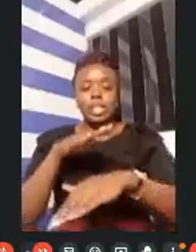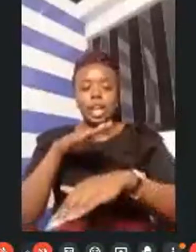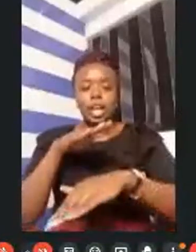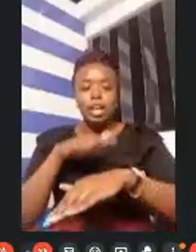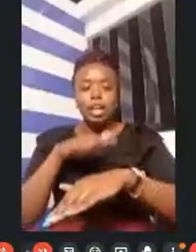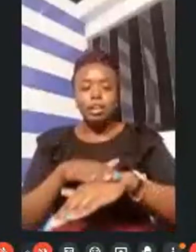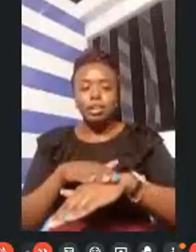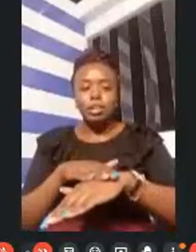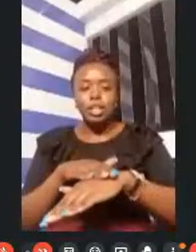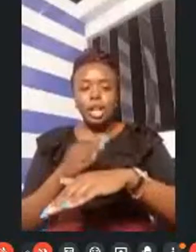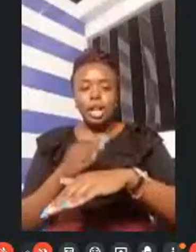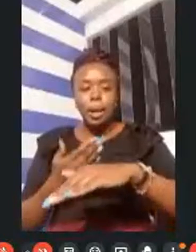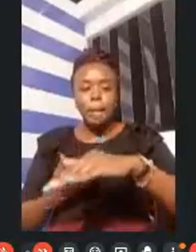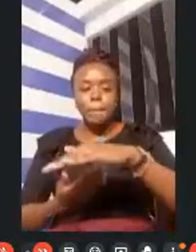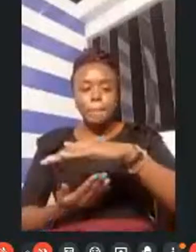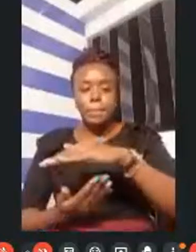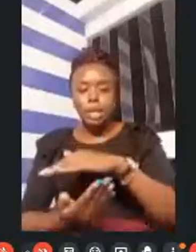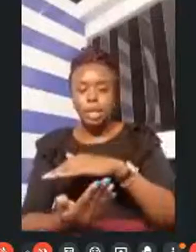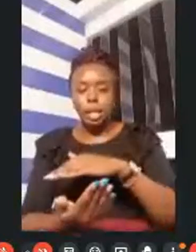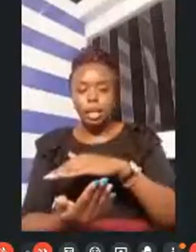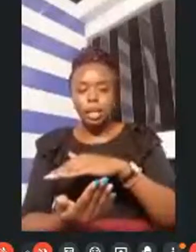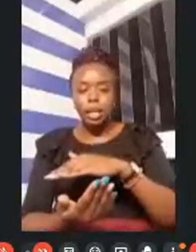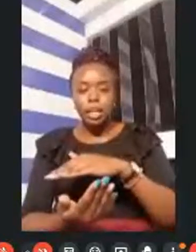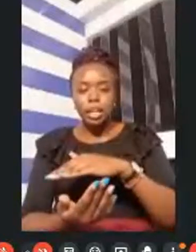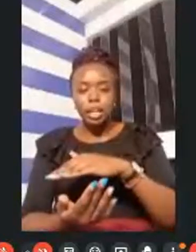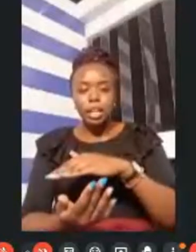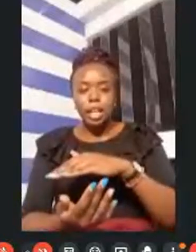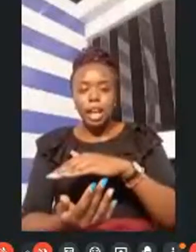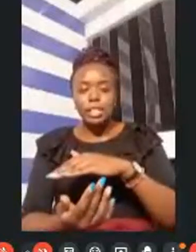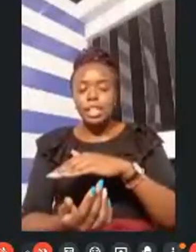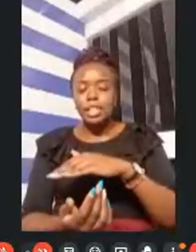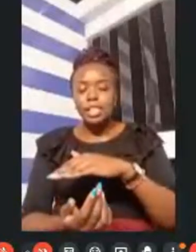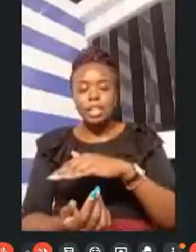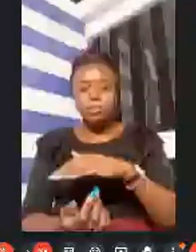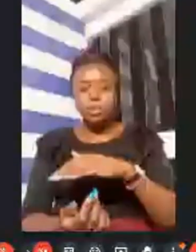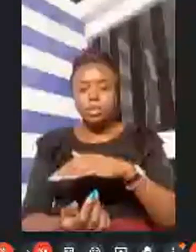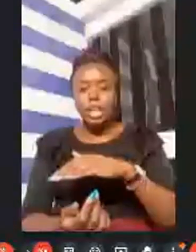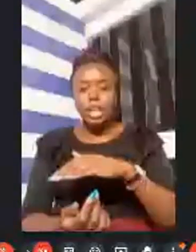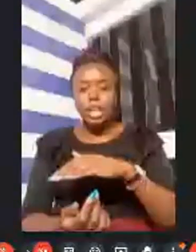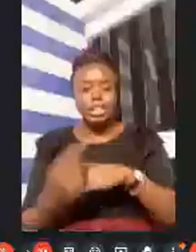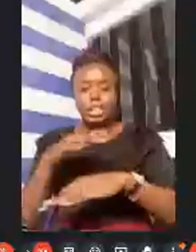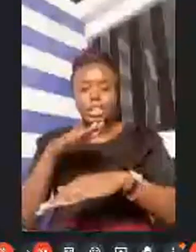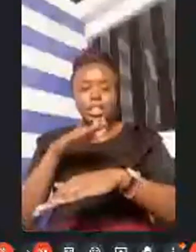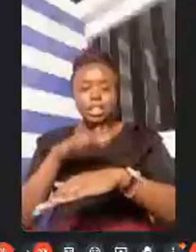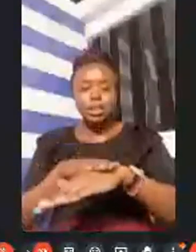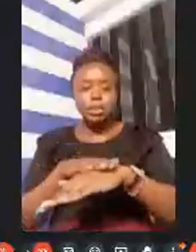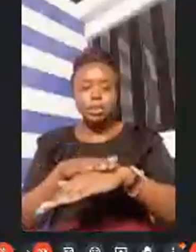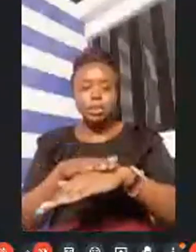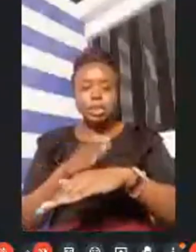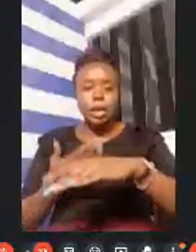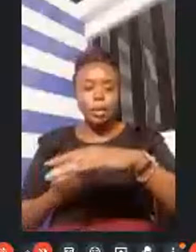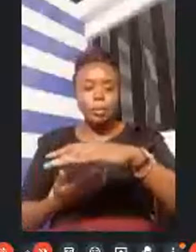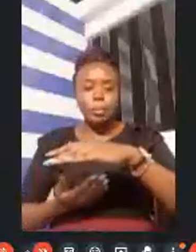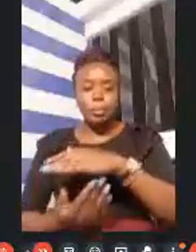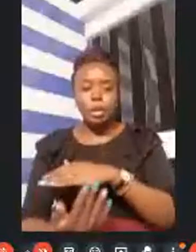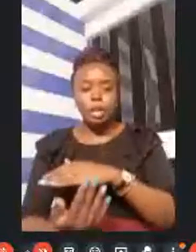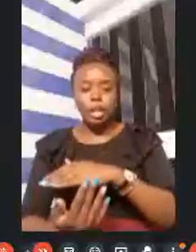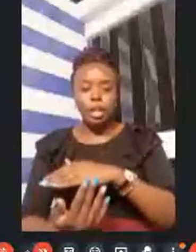sawa. So we say good morning. I said the sign for good doesn't change.